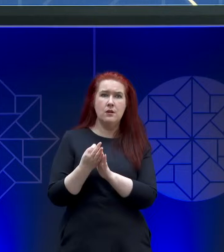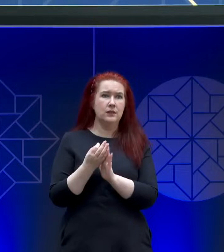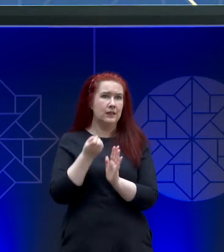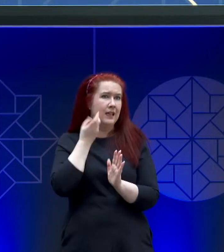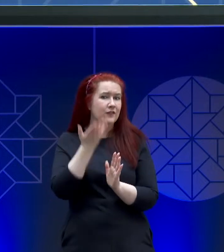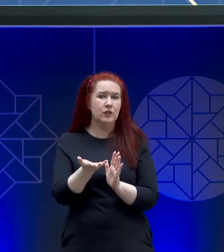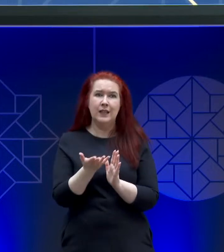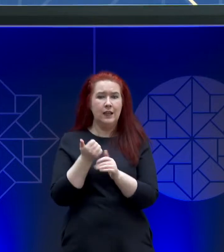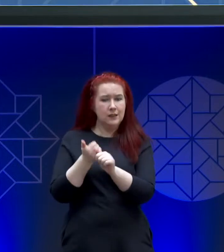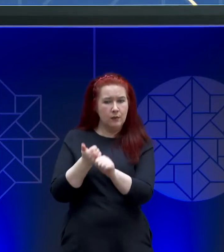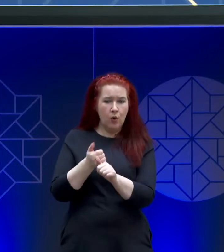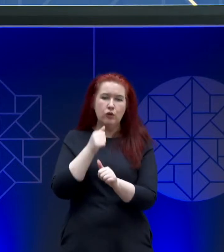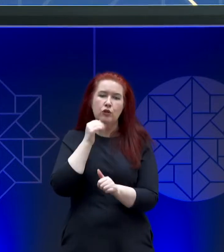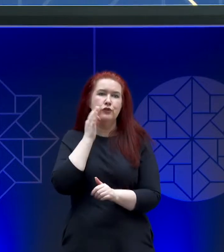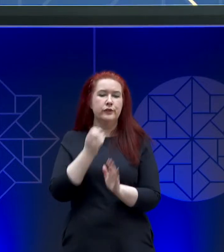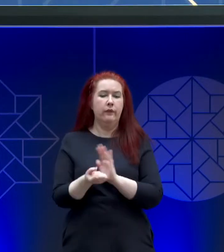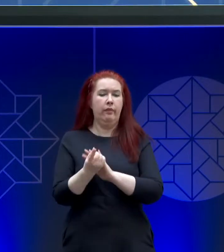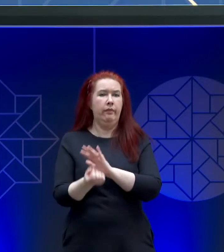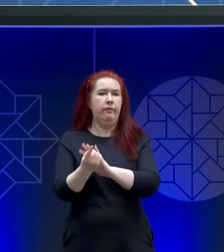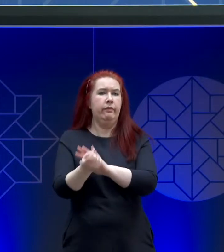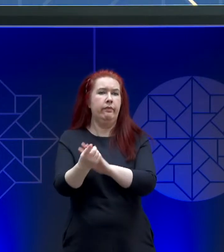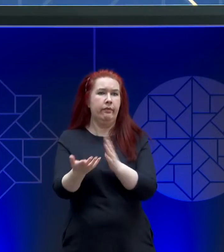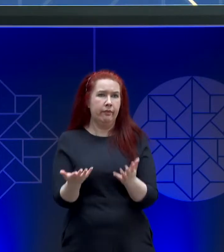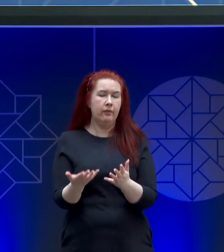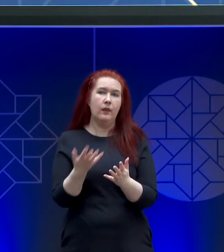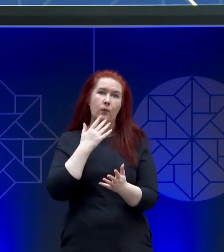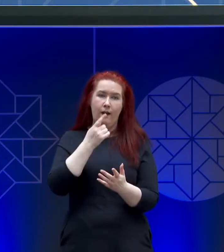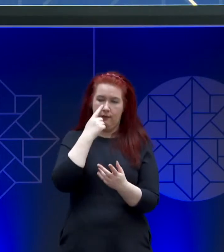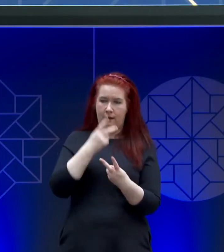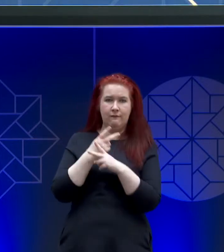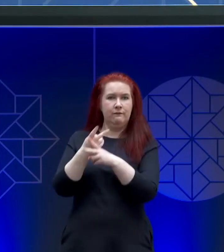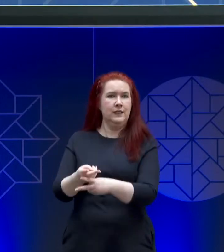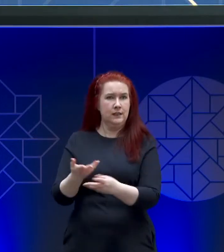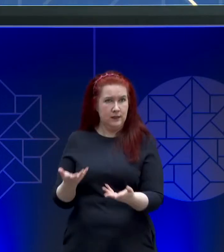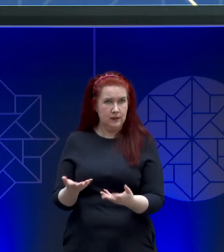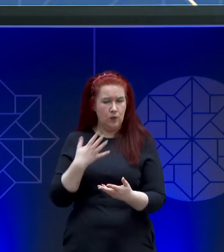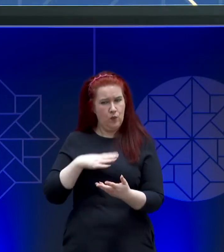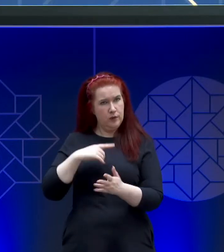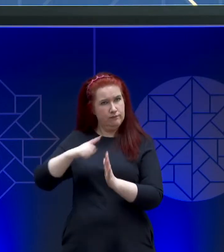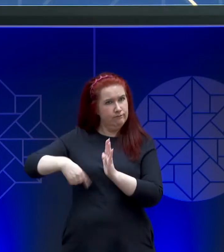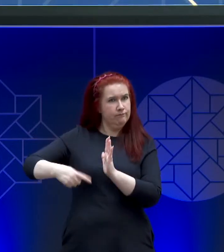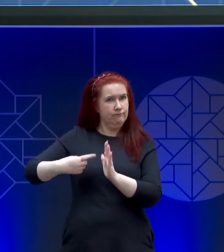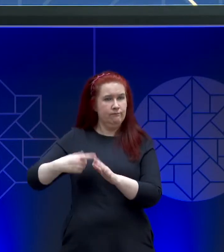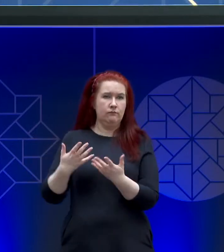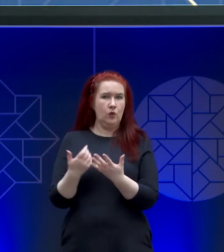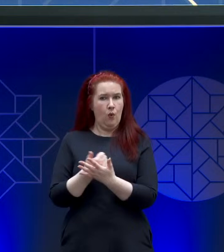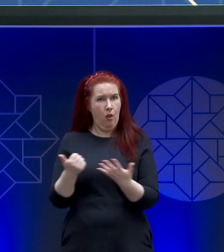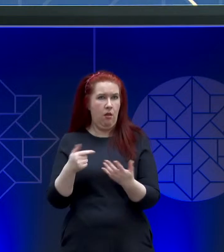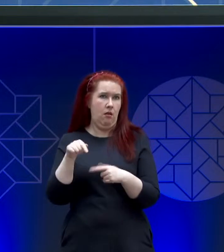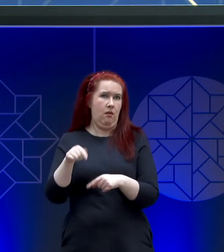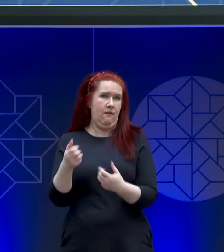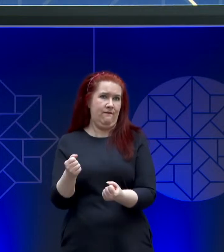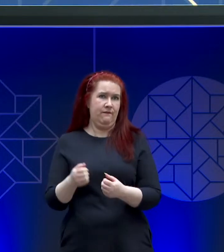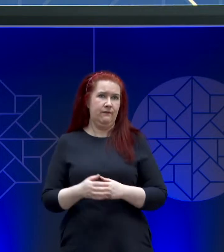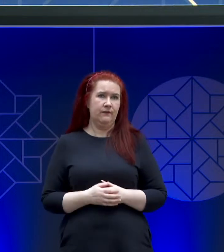just an as and when it's possible to make a home visit type of support using robotics and